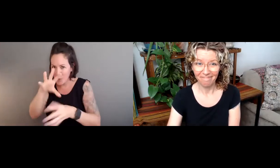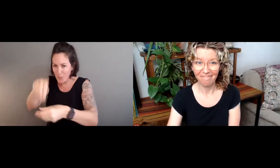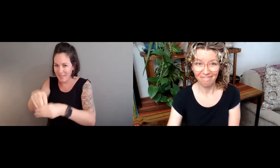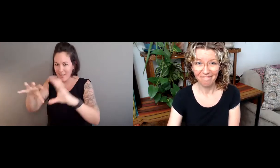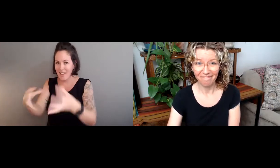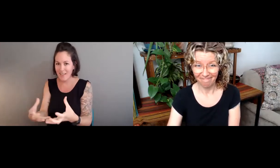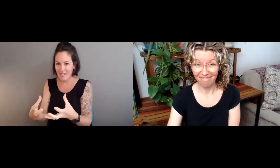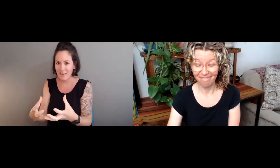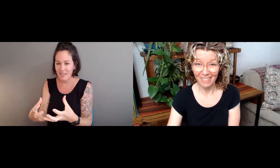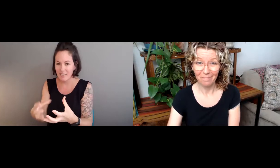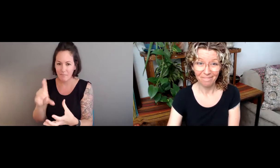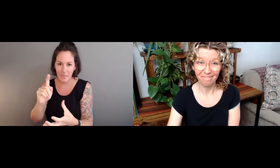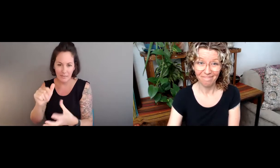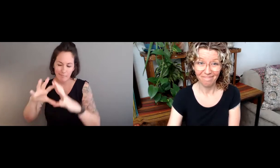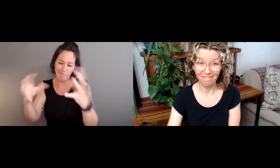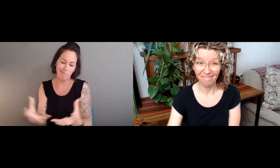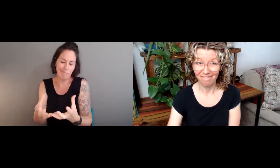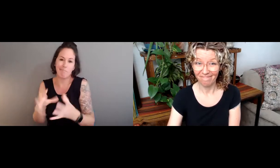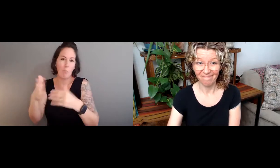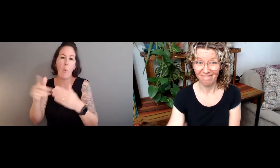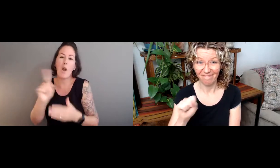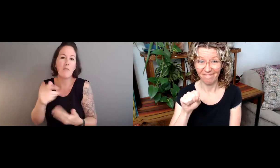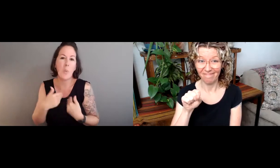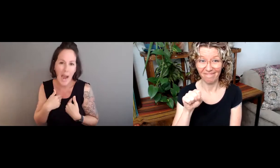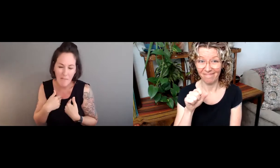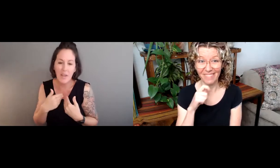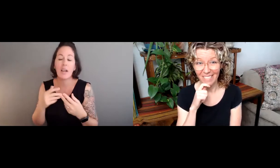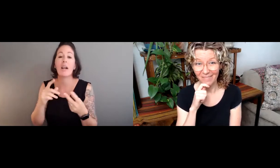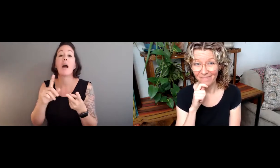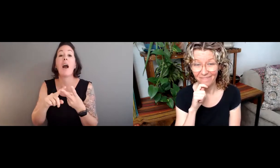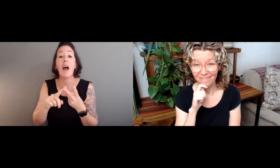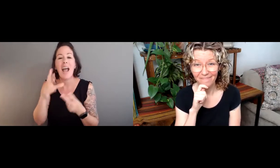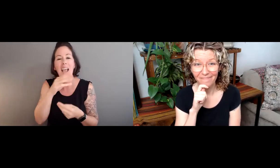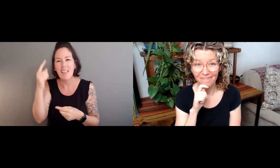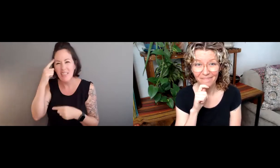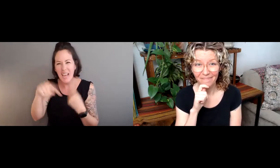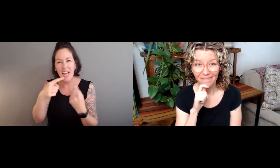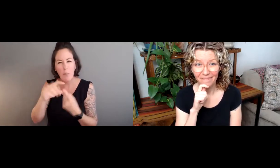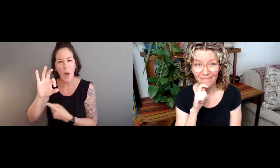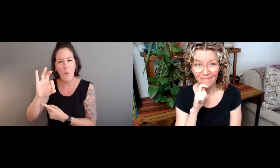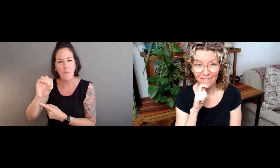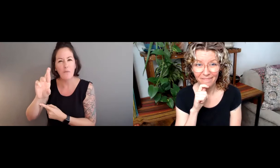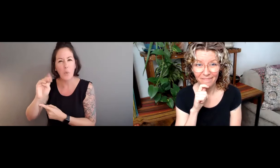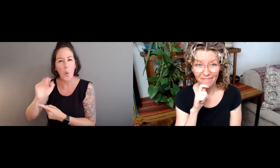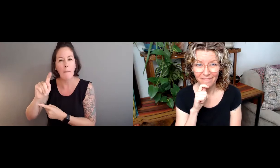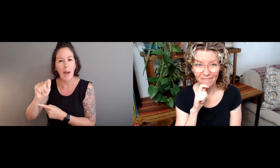all of those elements of the entire data set. Yes. Or whatever you have.